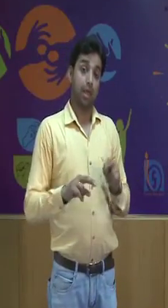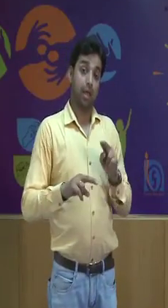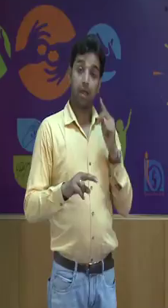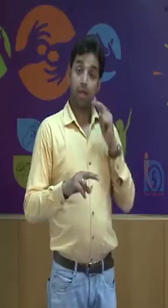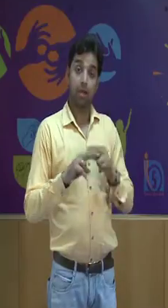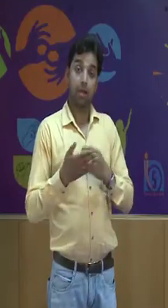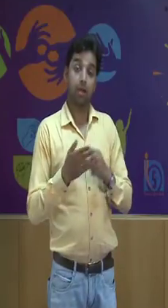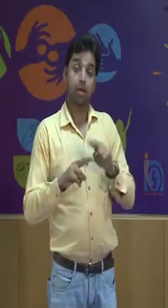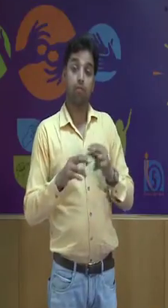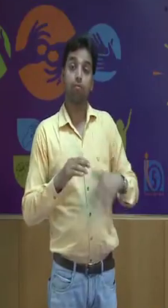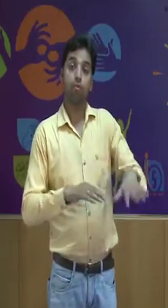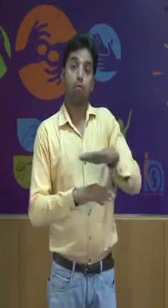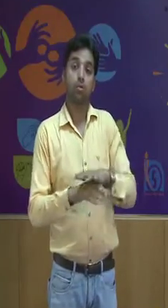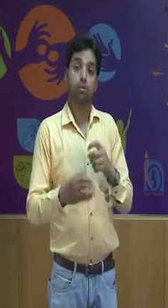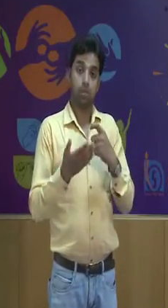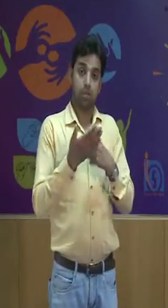Reformers like Ramanand,